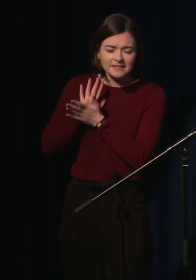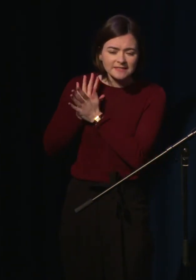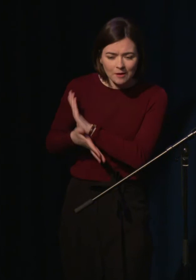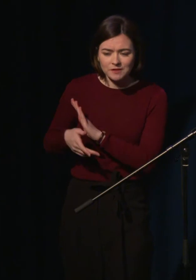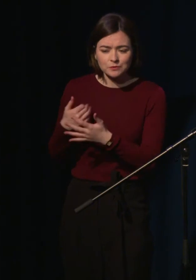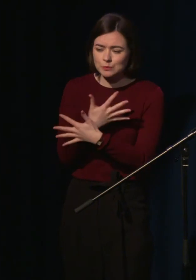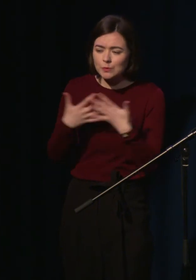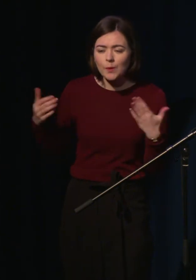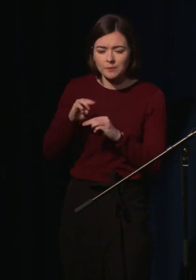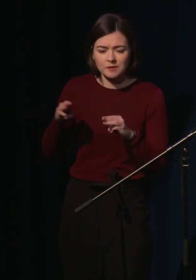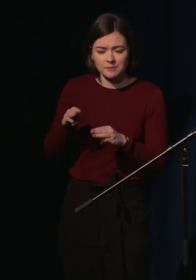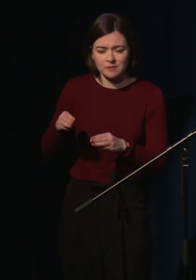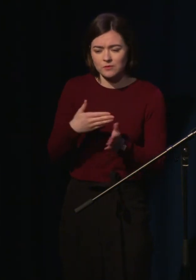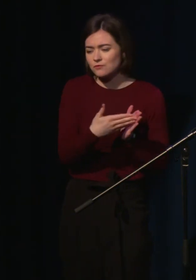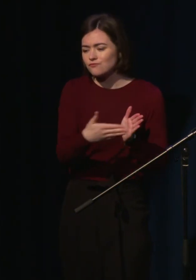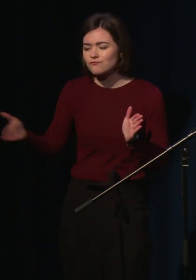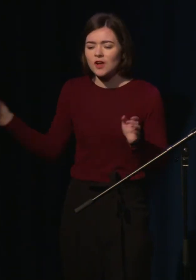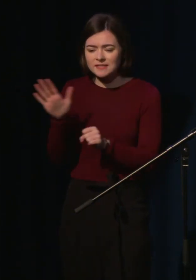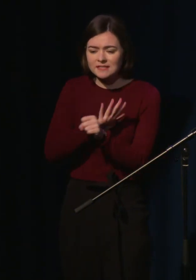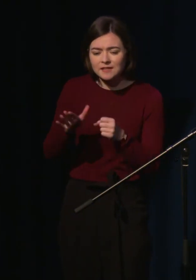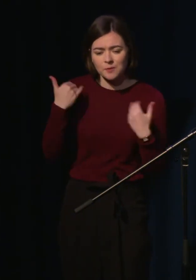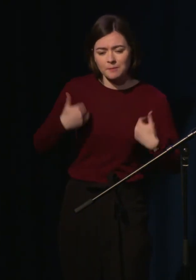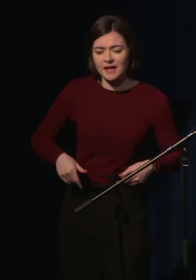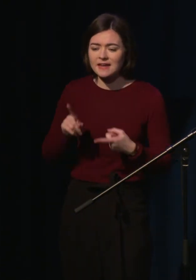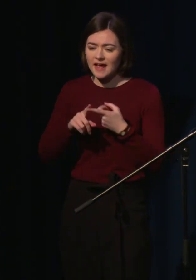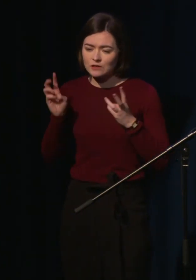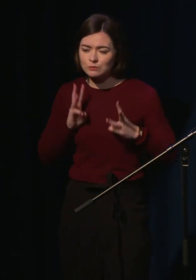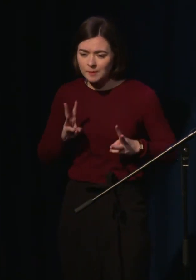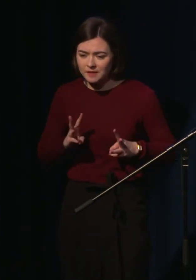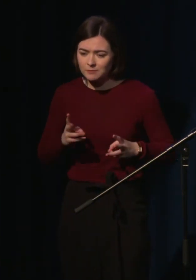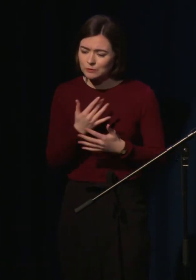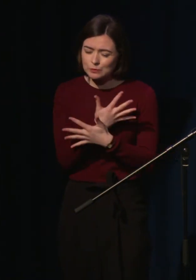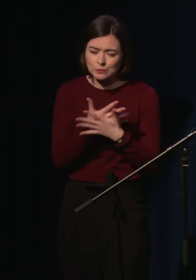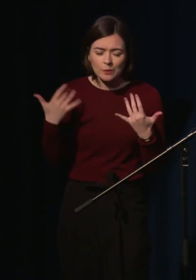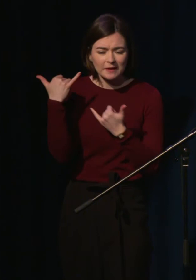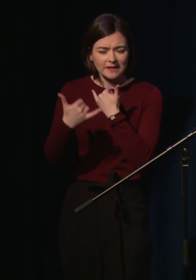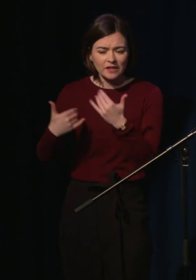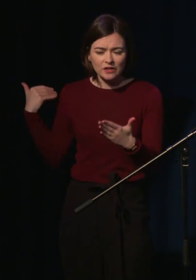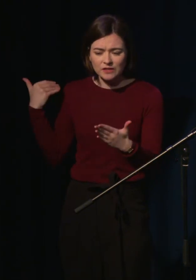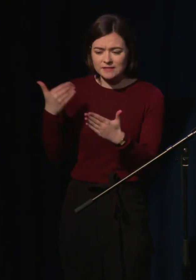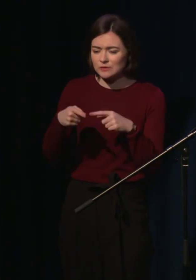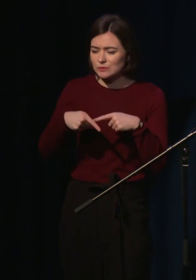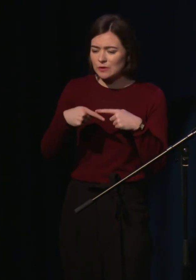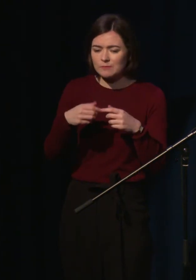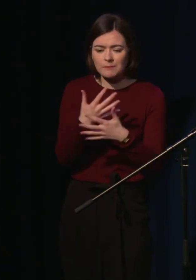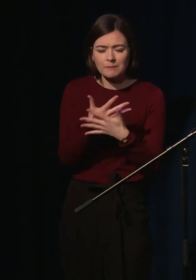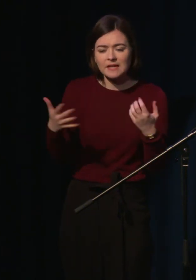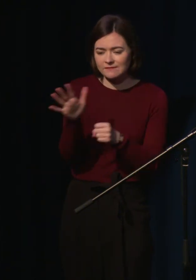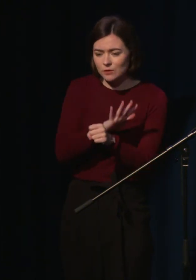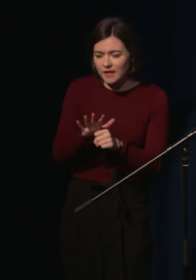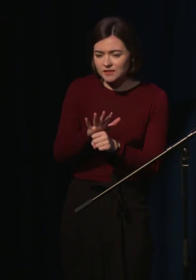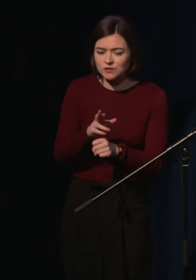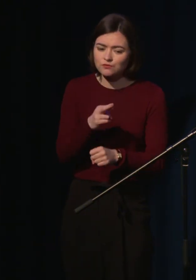many people across the sector, both men and women, across too many years and in many locations, and we must